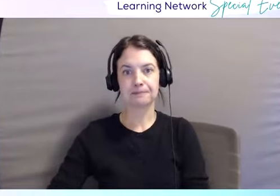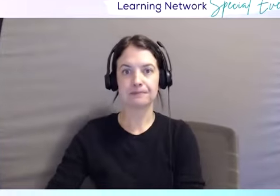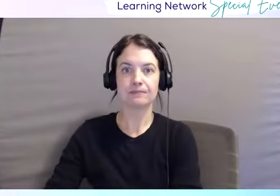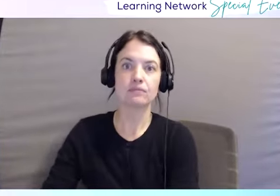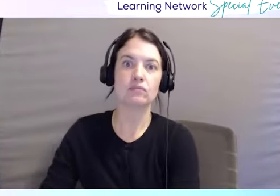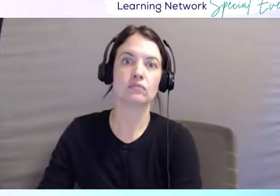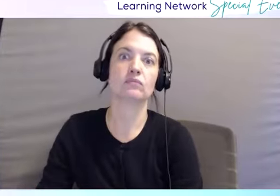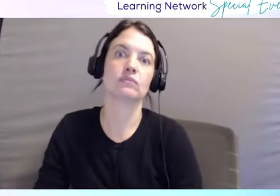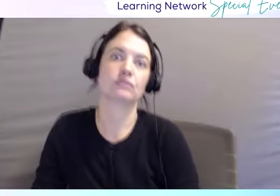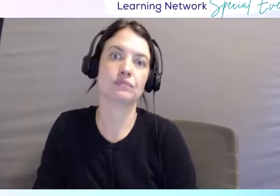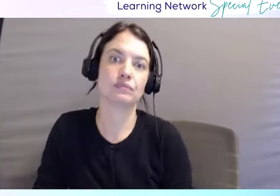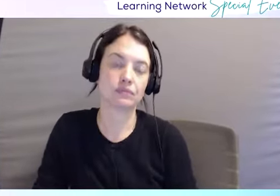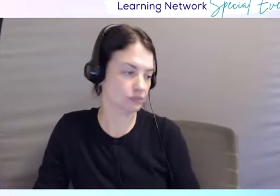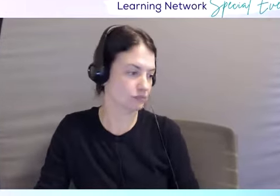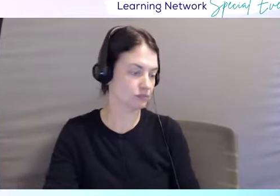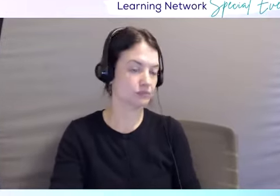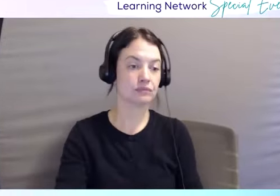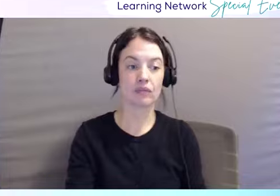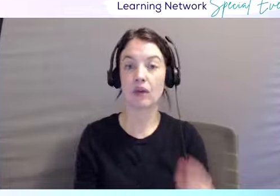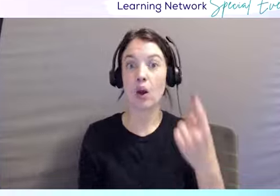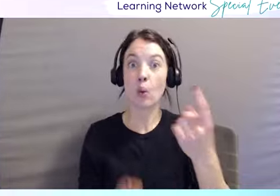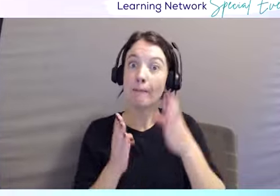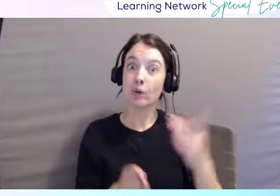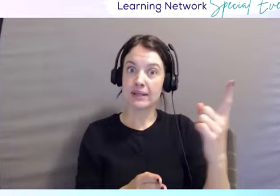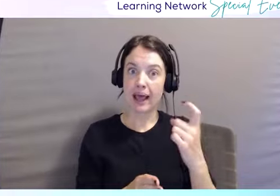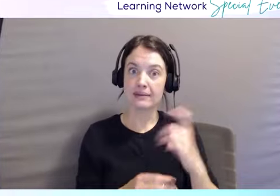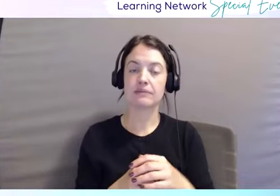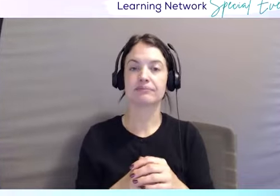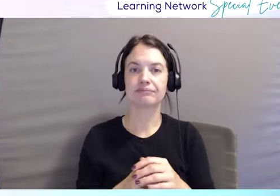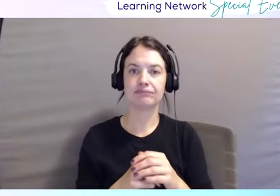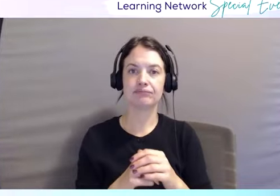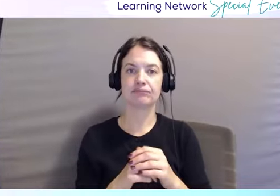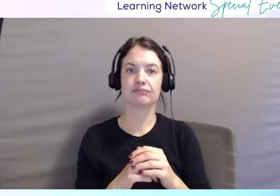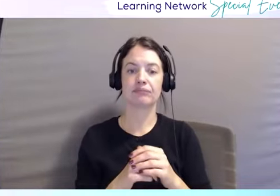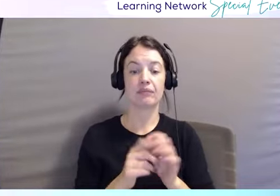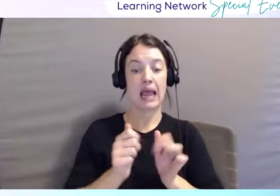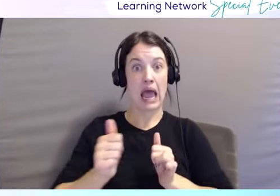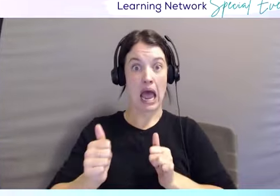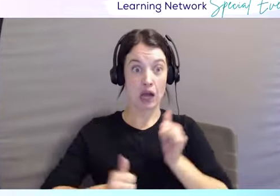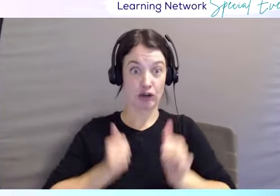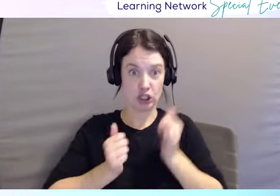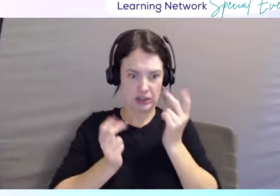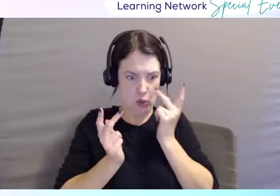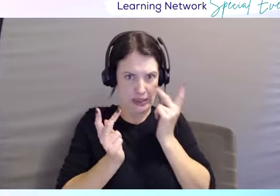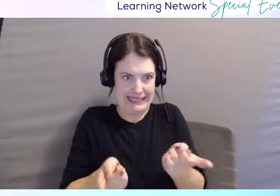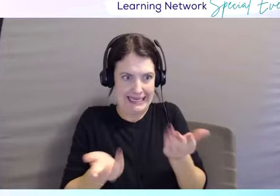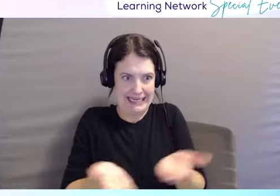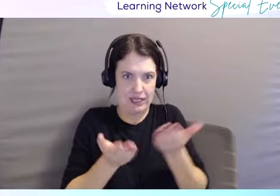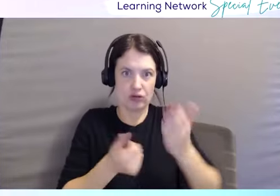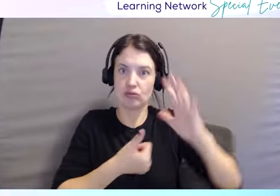one audience member asks, I've heard that the aggression we see in North America with the use of alcohol